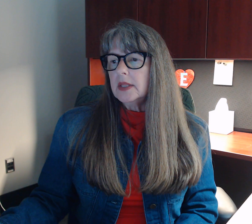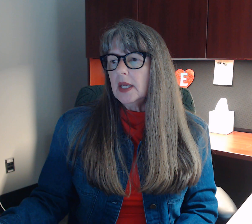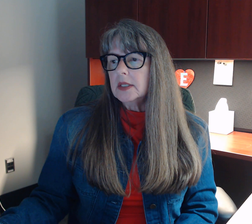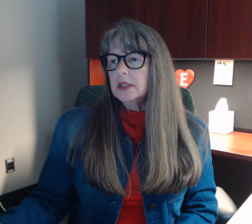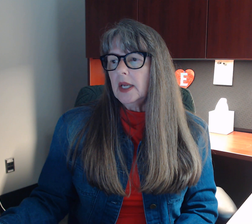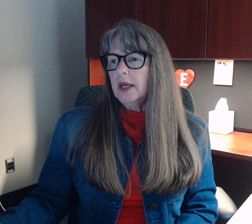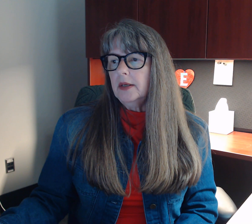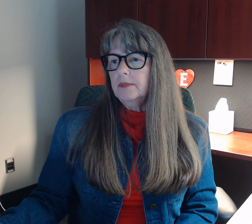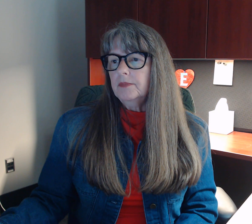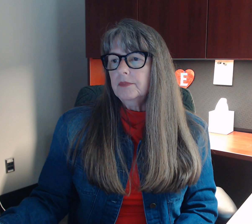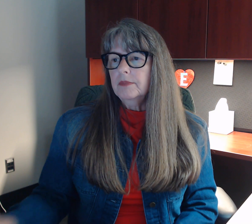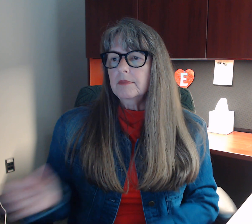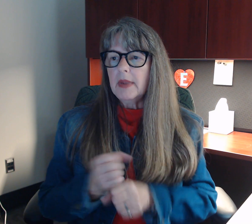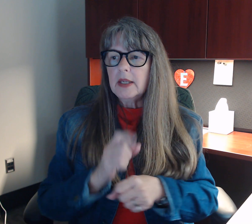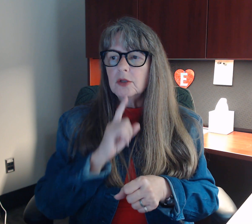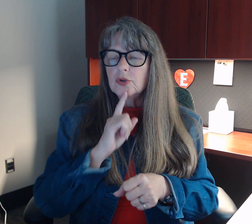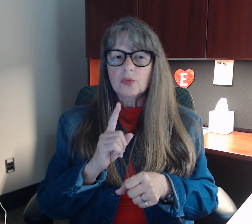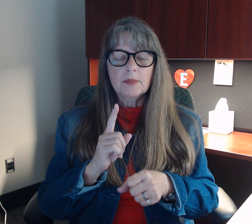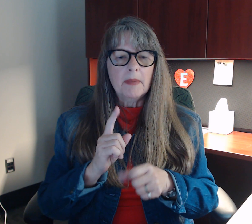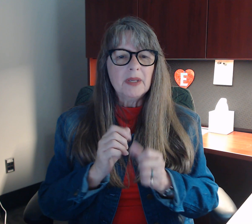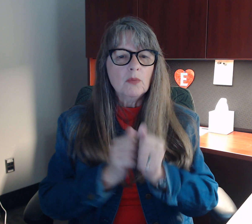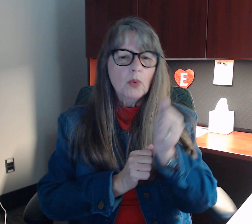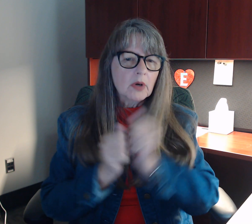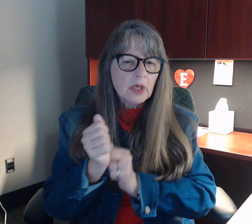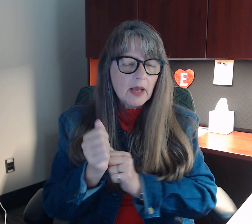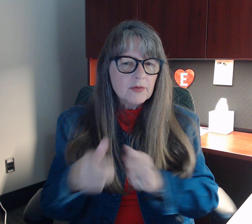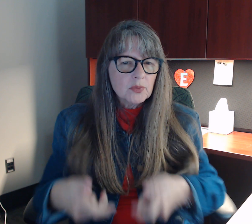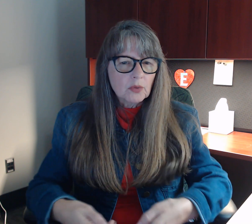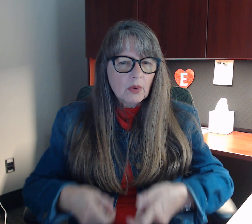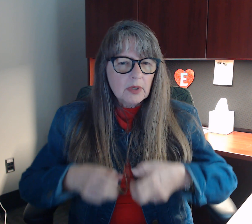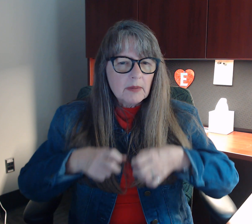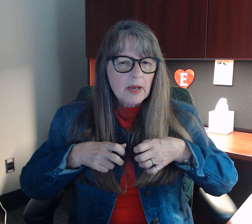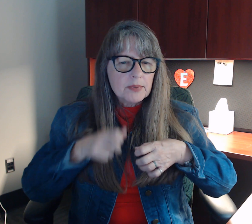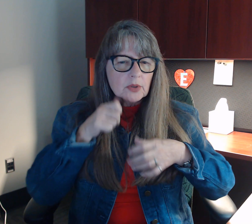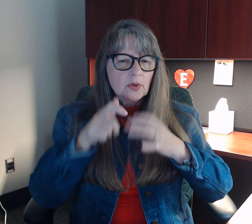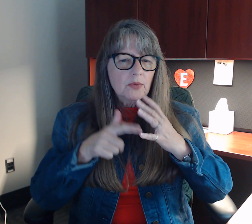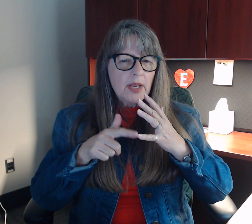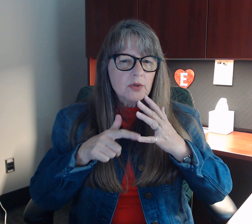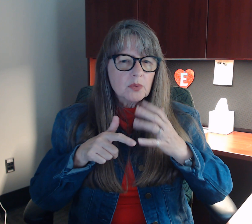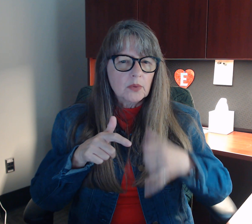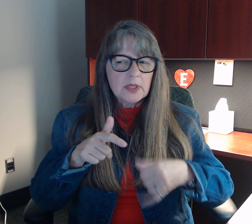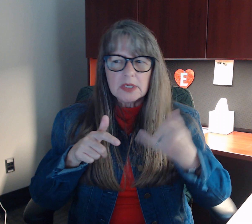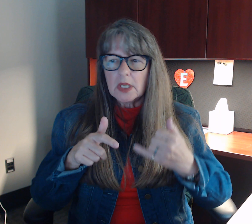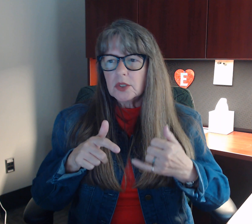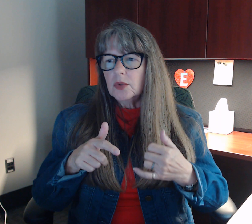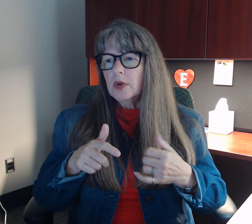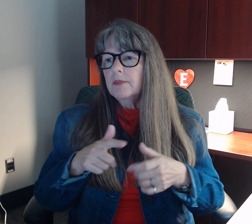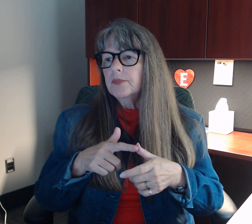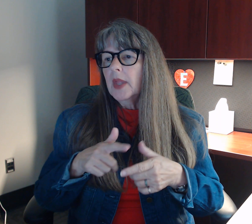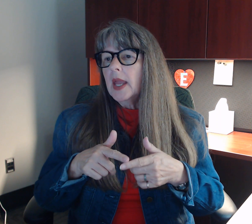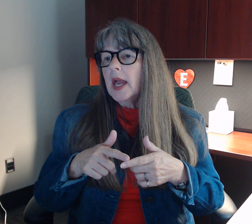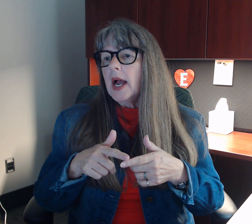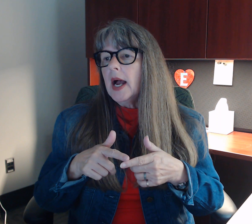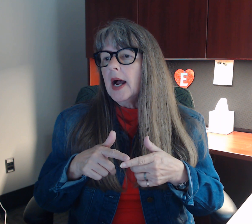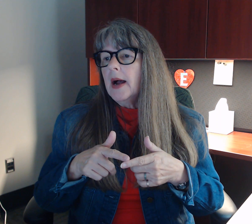that making sure maybe you wear gloves when you're rolling them up so your nails won't get stuck to them.